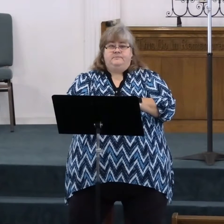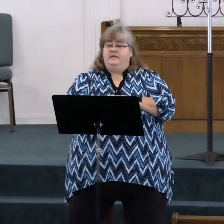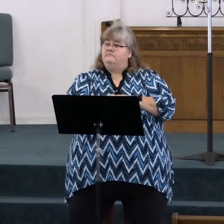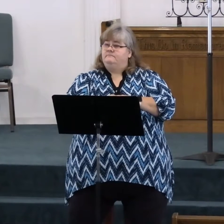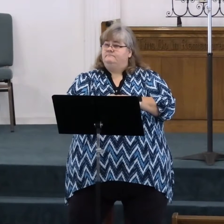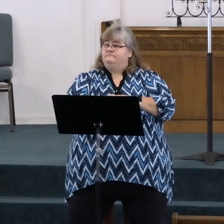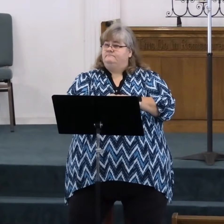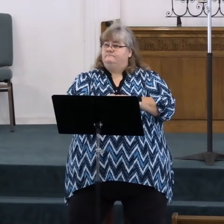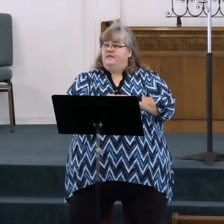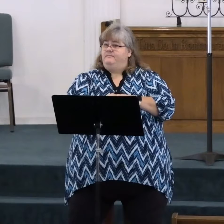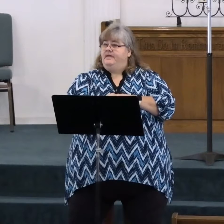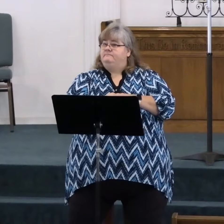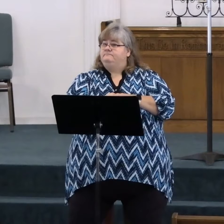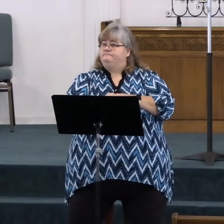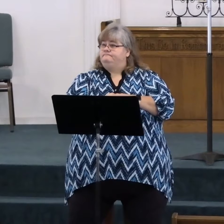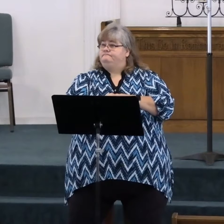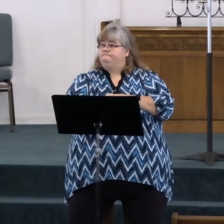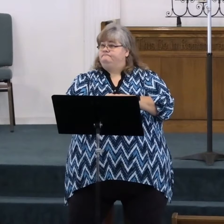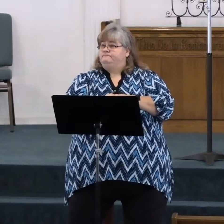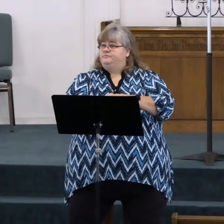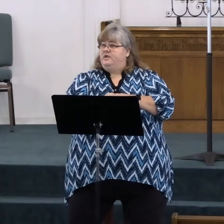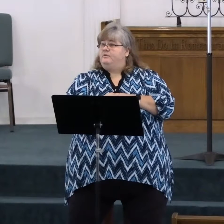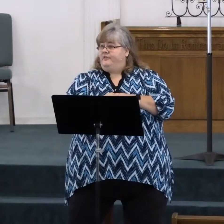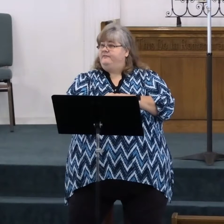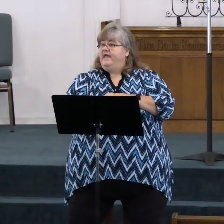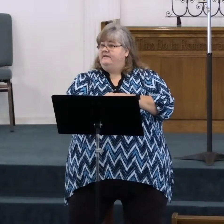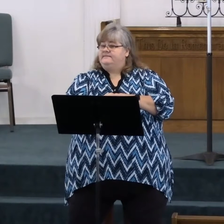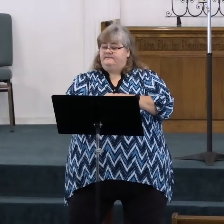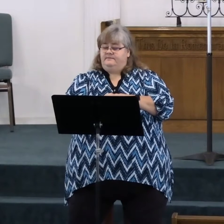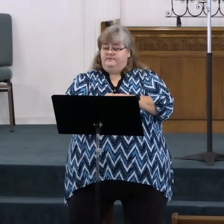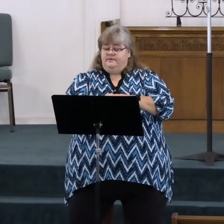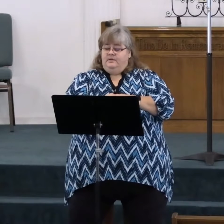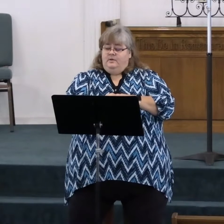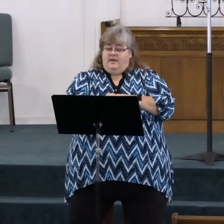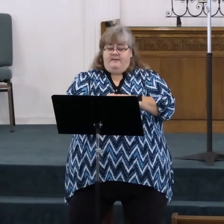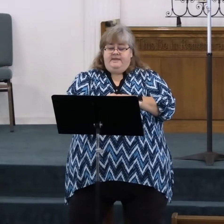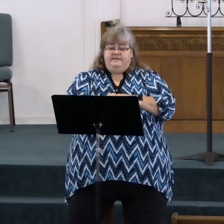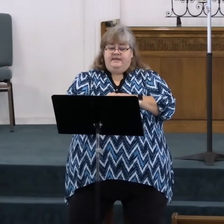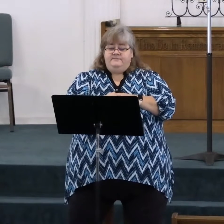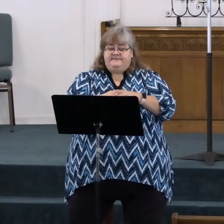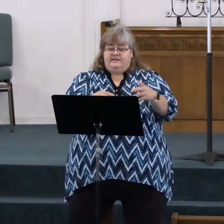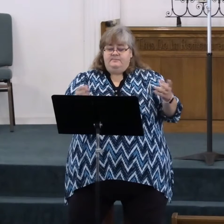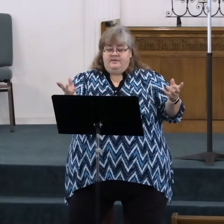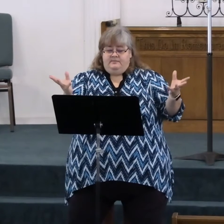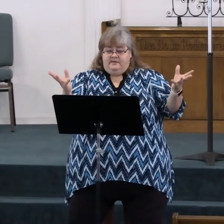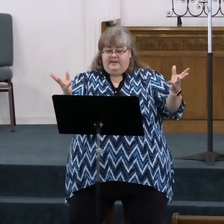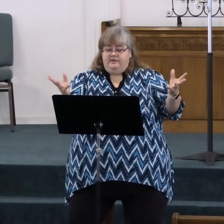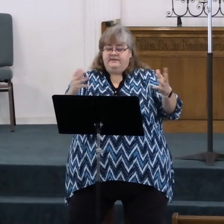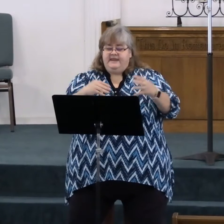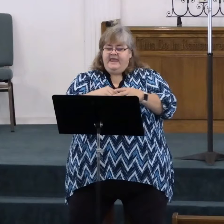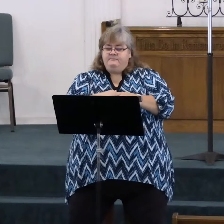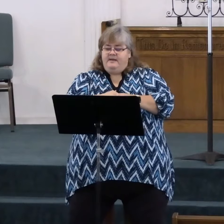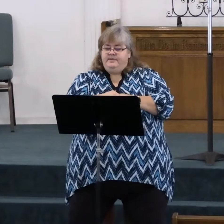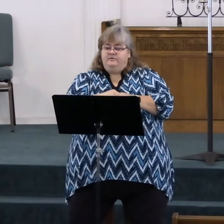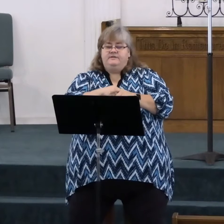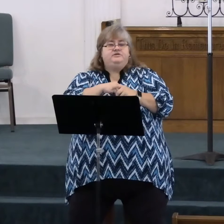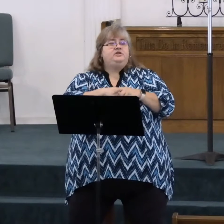Yeah? Amen? You ever thought that? I mean, even some here today might be old enough to